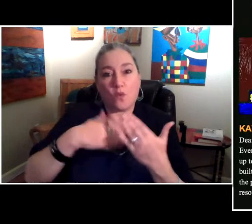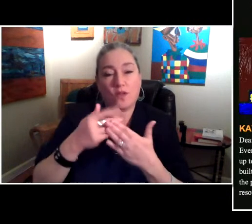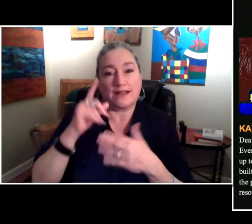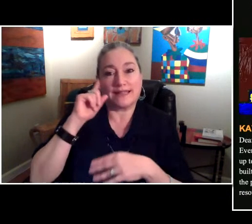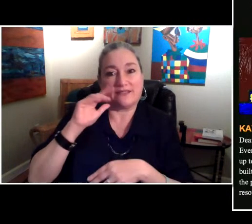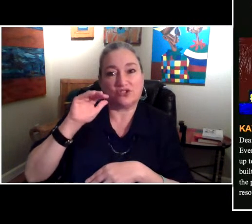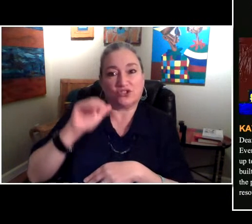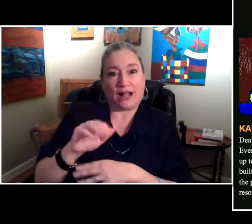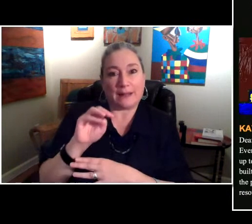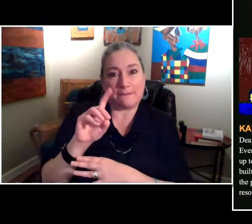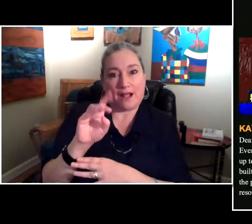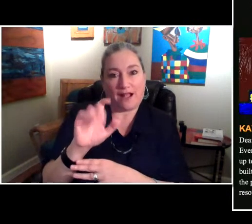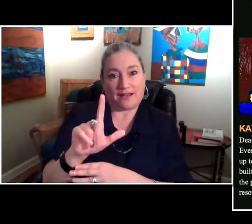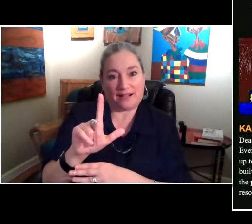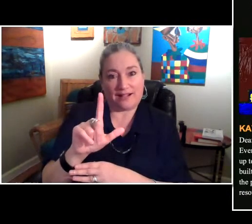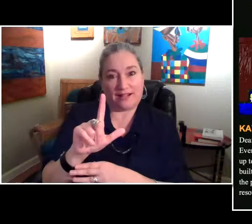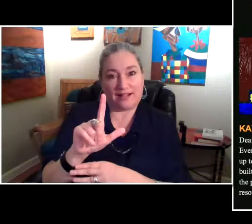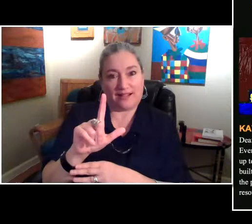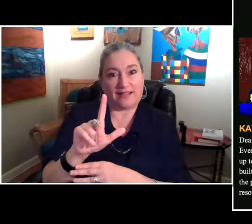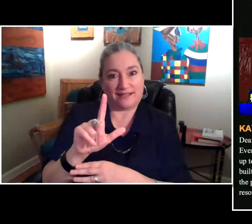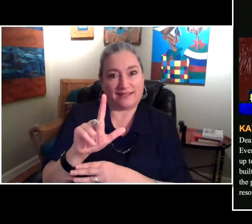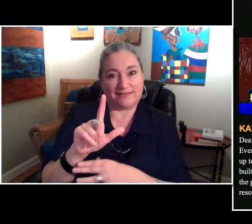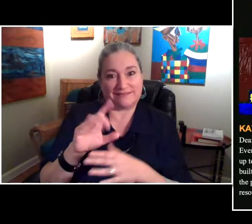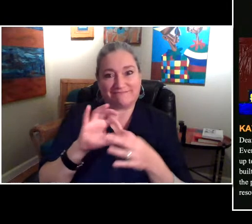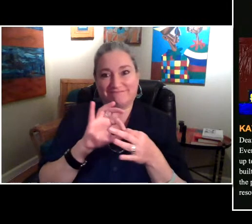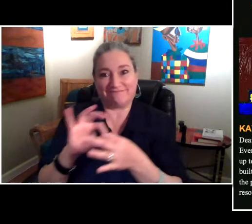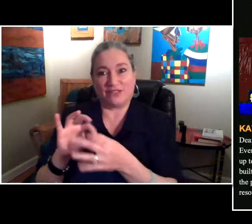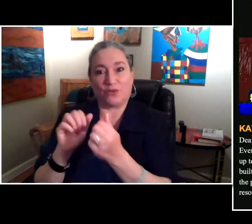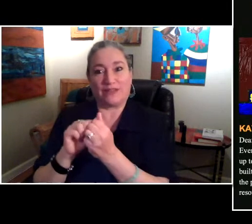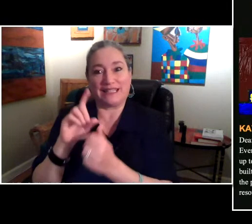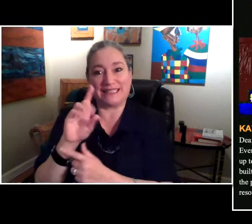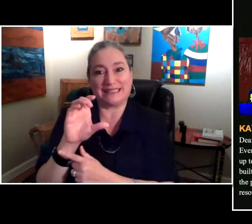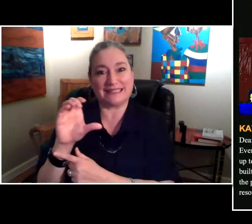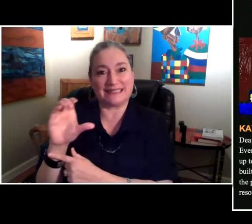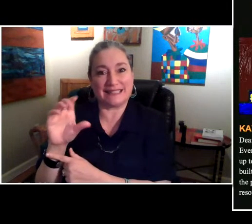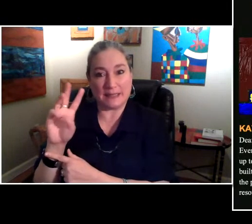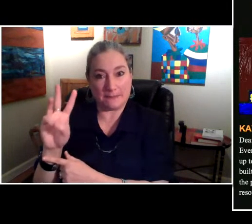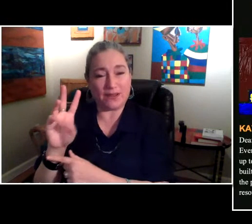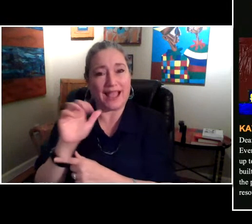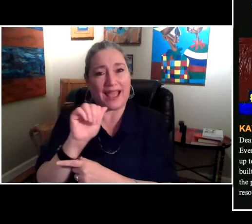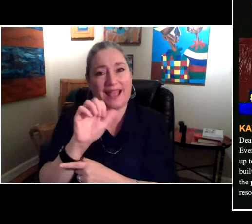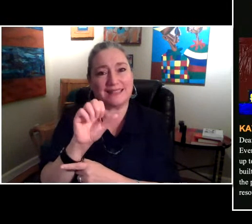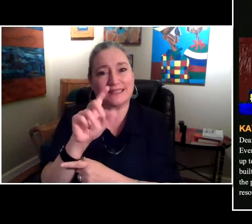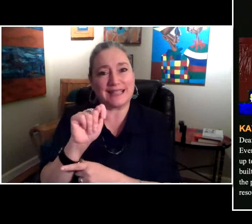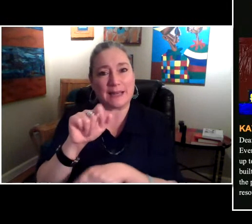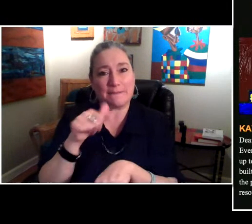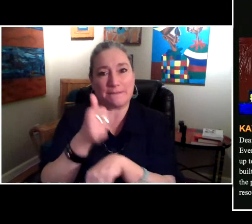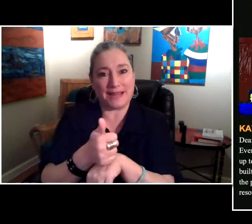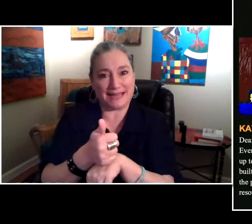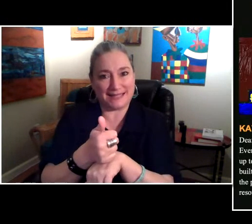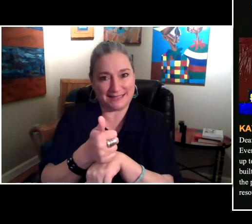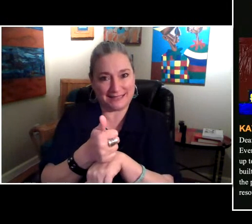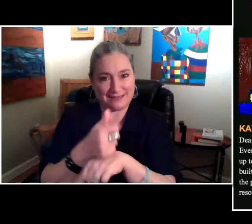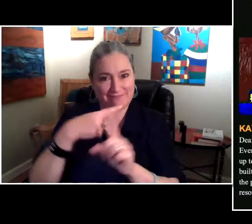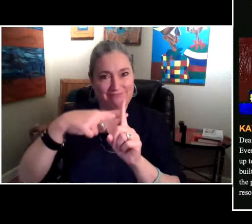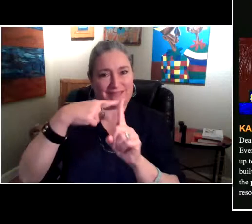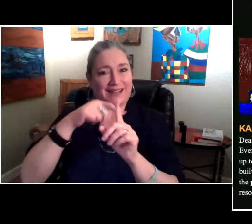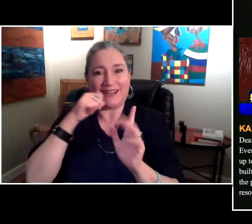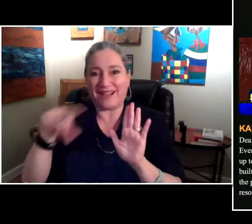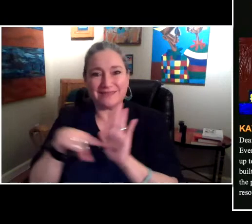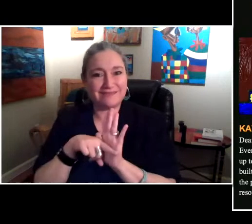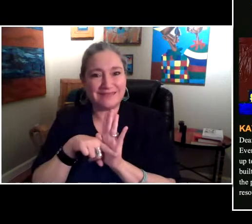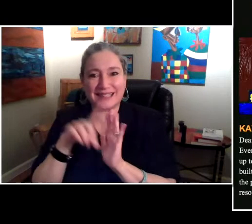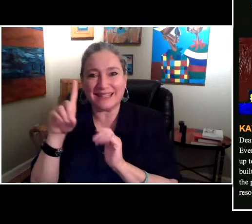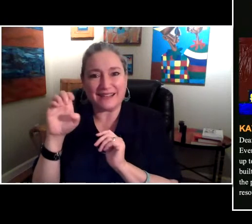art finding was whole deaf child model with a DCCW foundation.